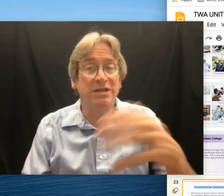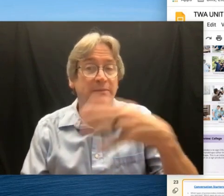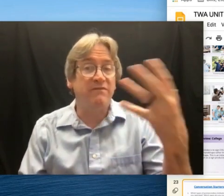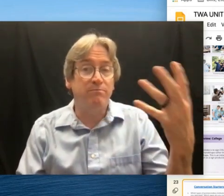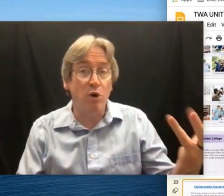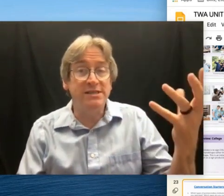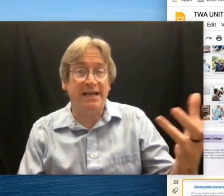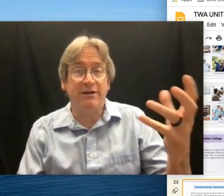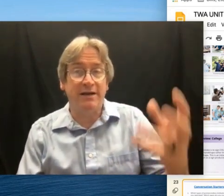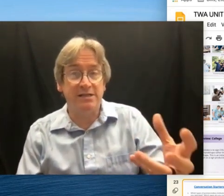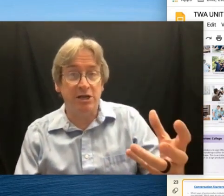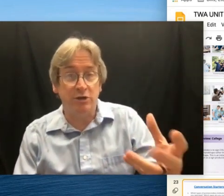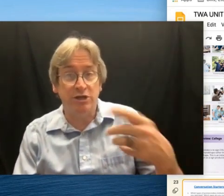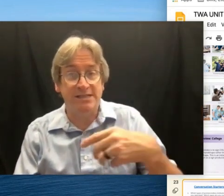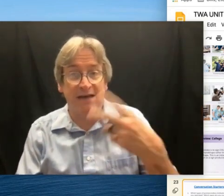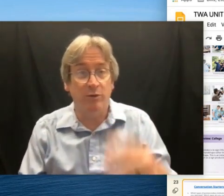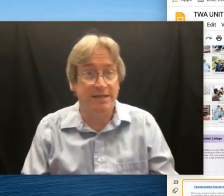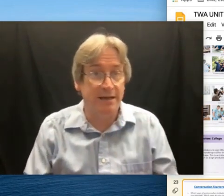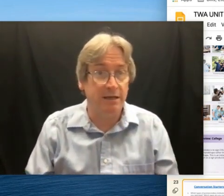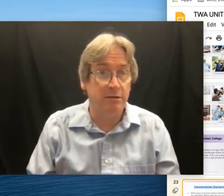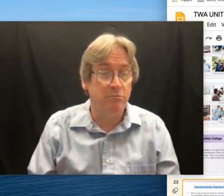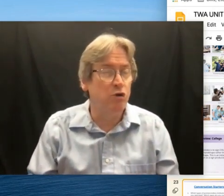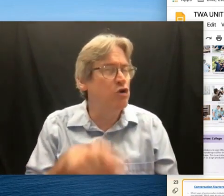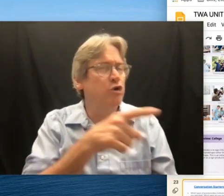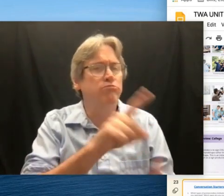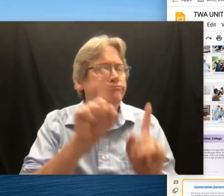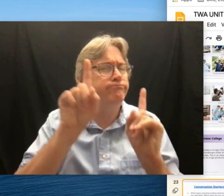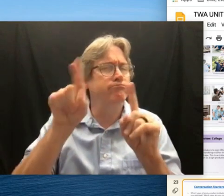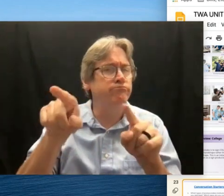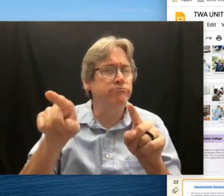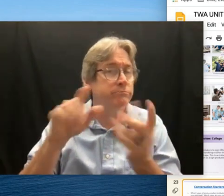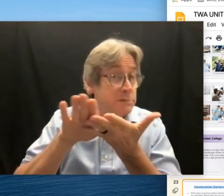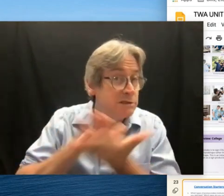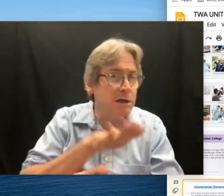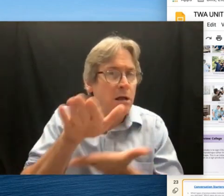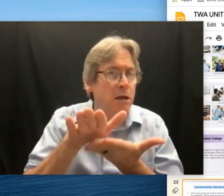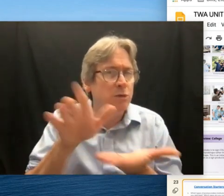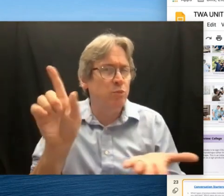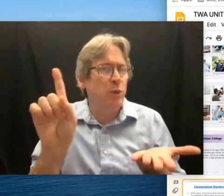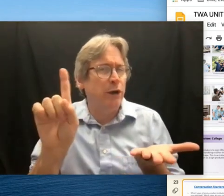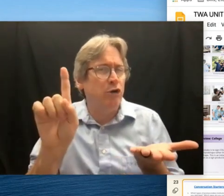So what type of post-secondary institutions have you attended?